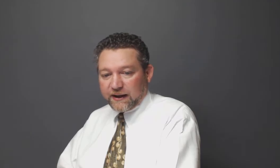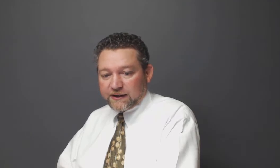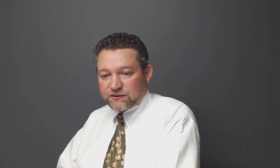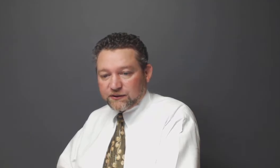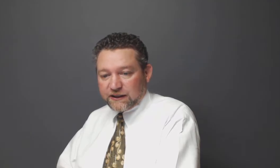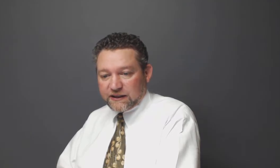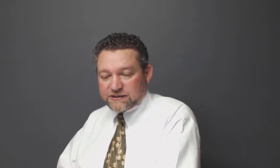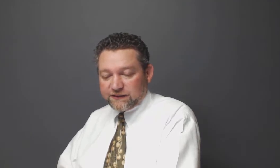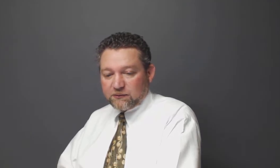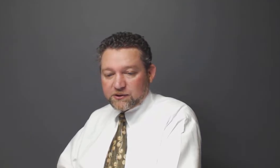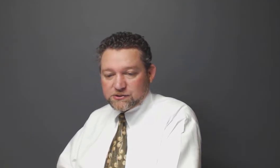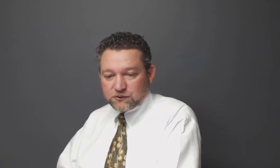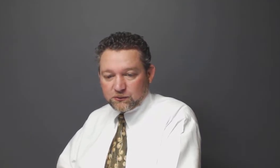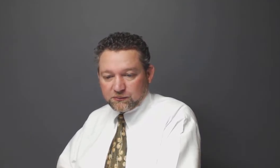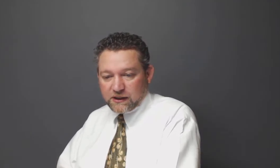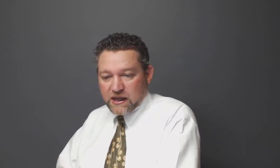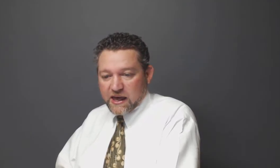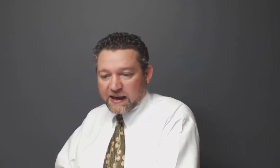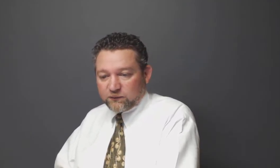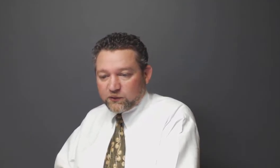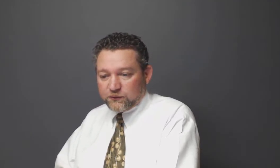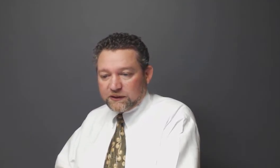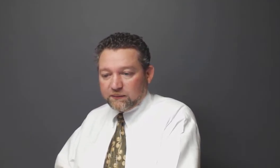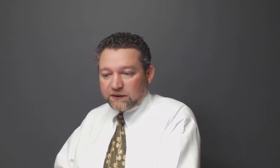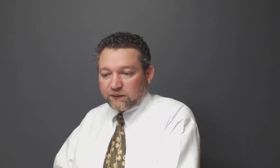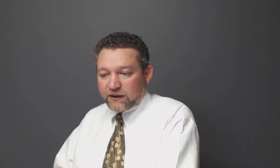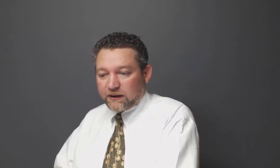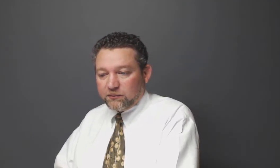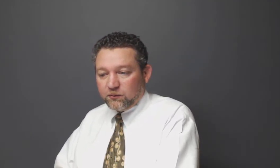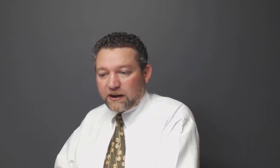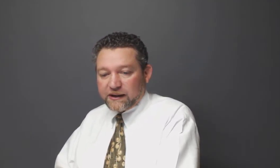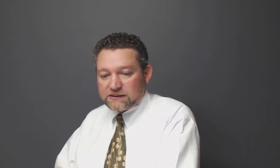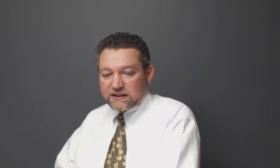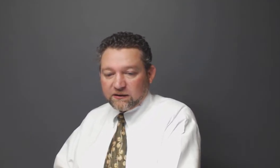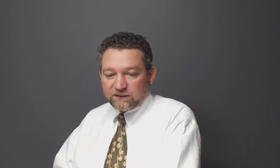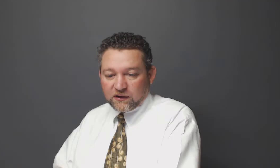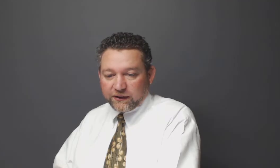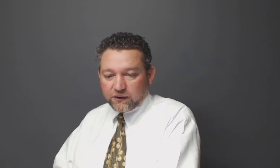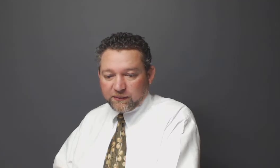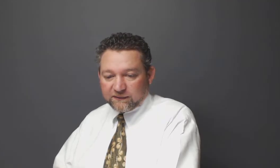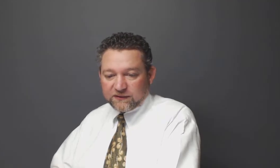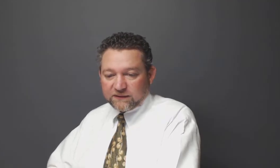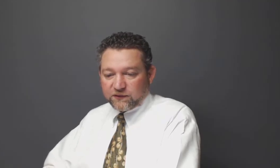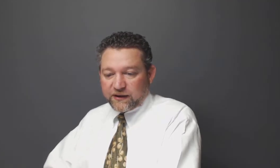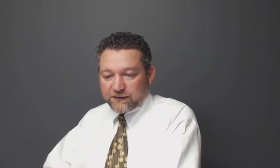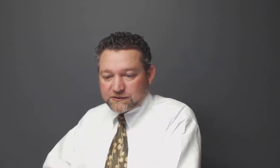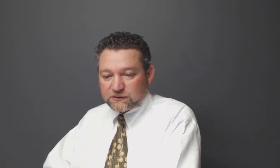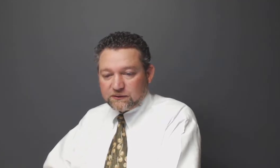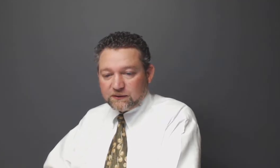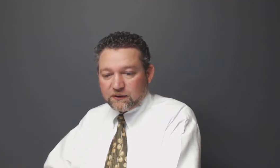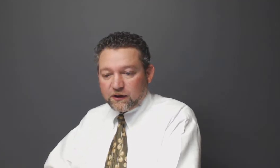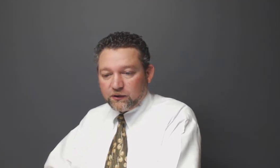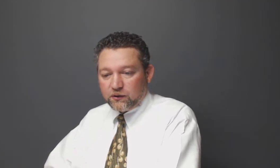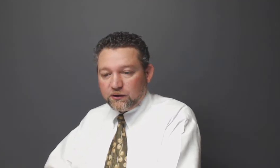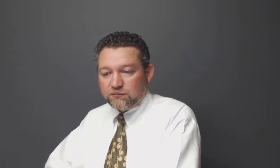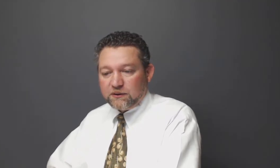I turn again until they were consumed. I have wounded them that they were not able to rise. They are fallen under my feet. For thou hast girded me